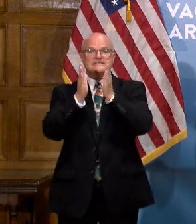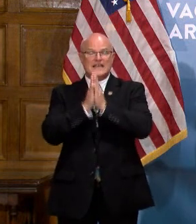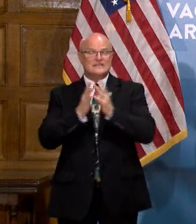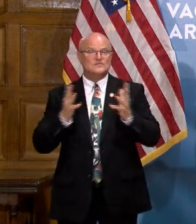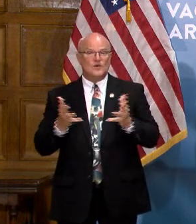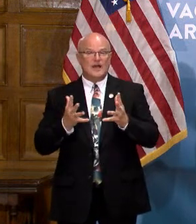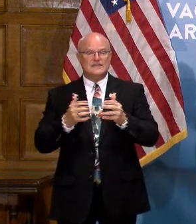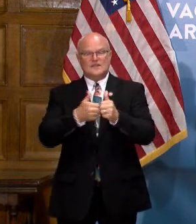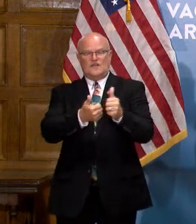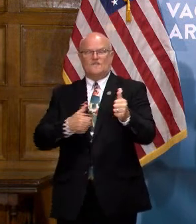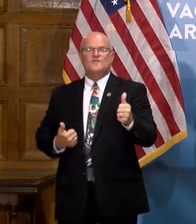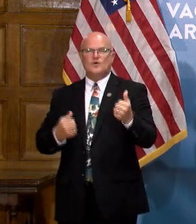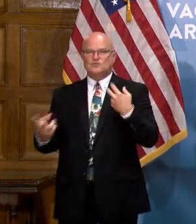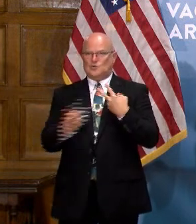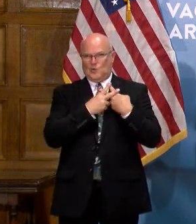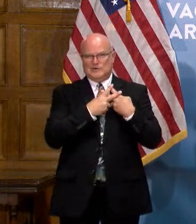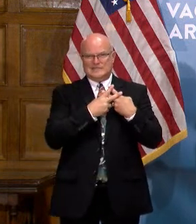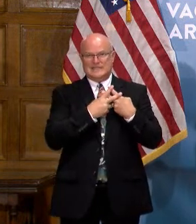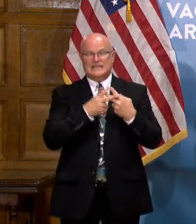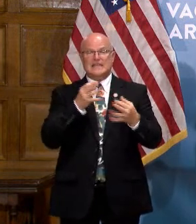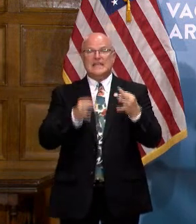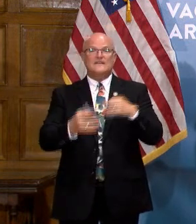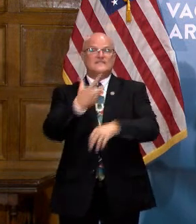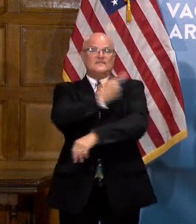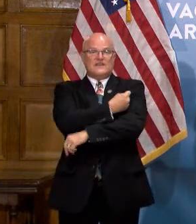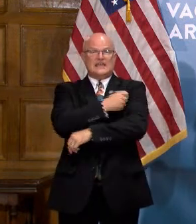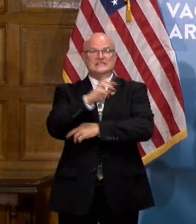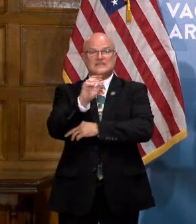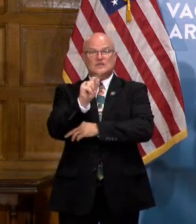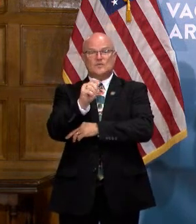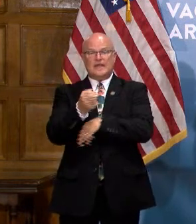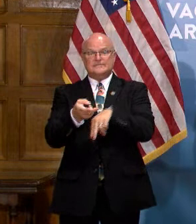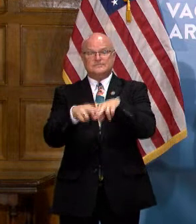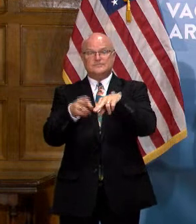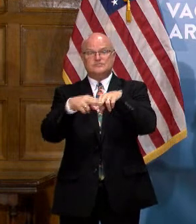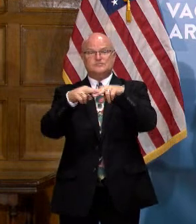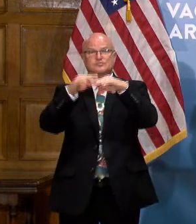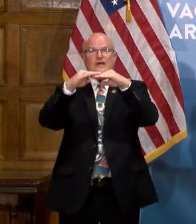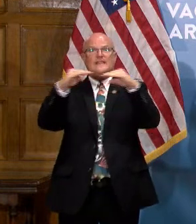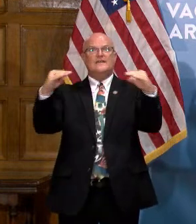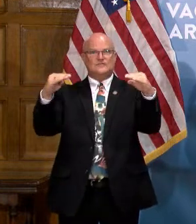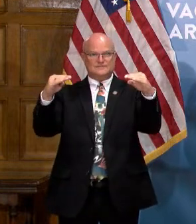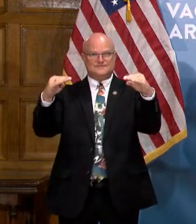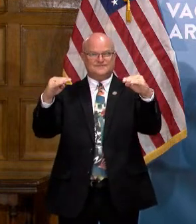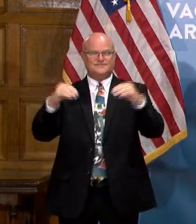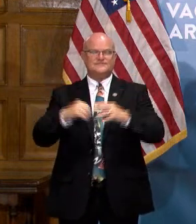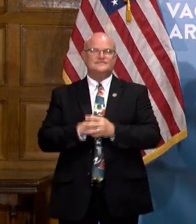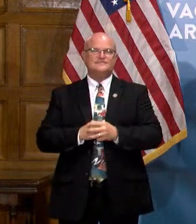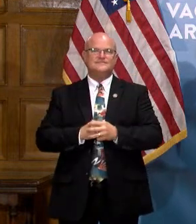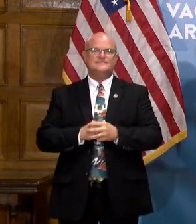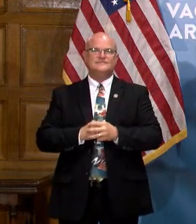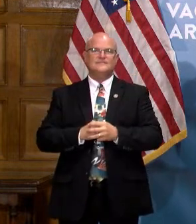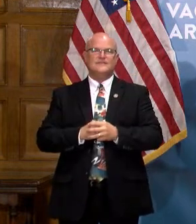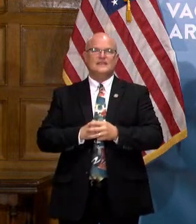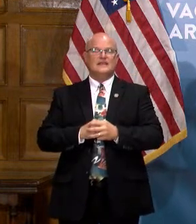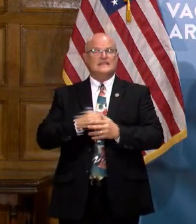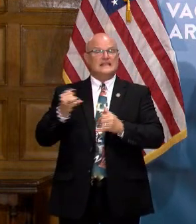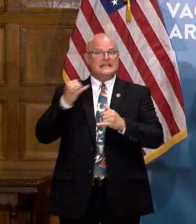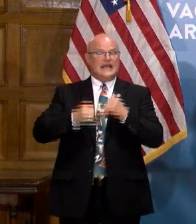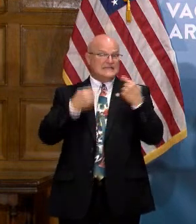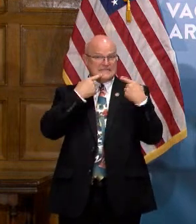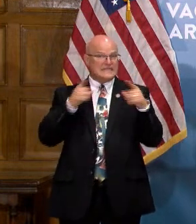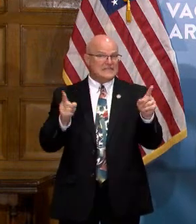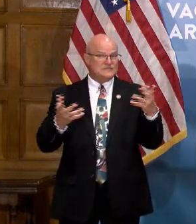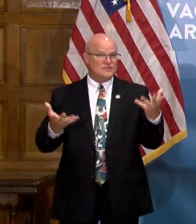means to avoid quarantine if the vaccination rate get to a certain level. And then the other announcement